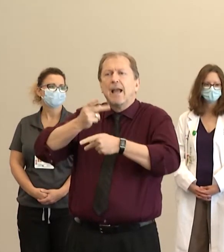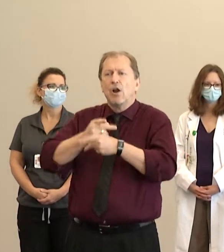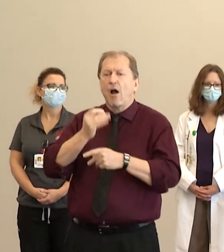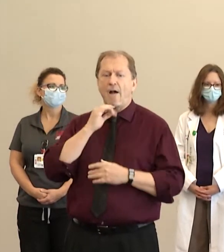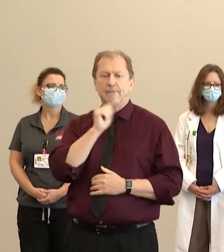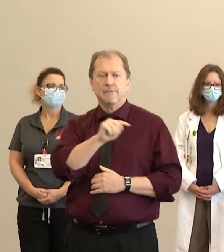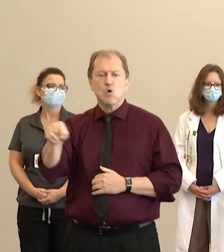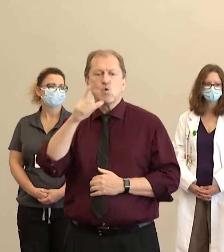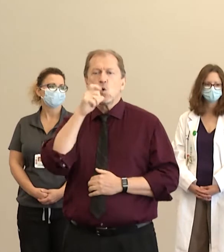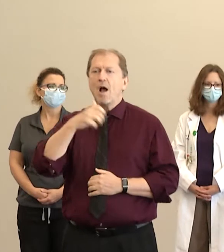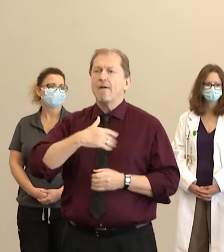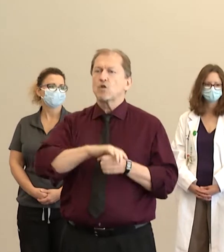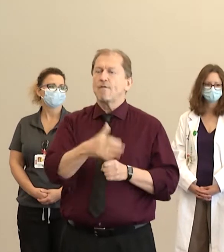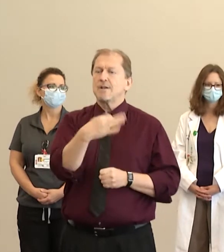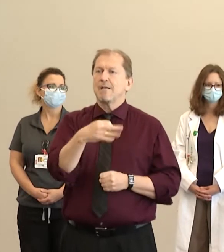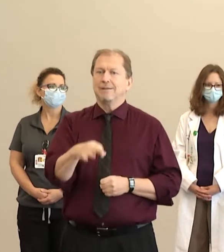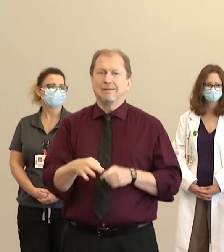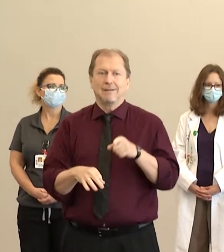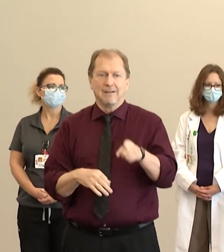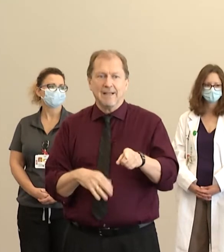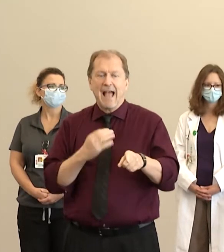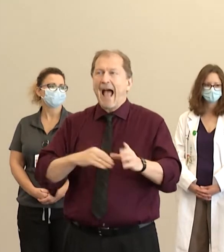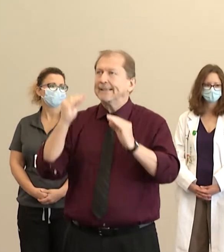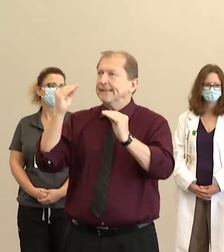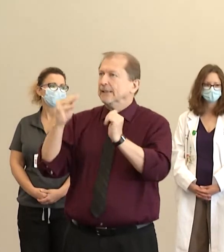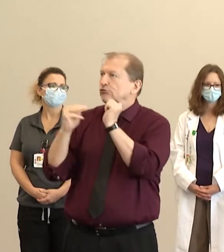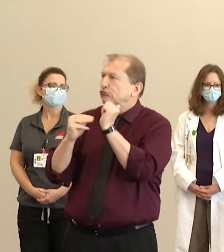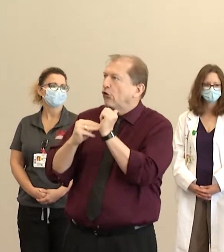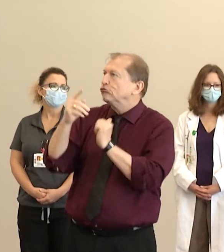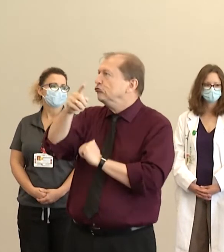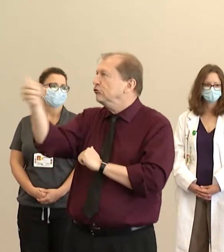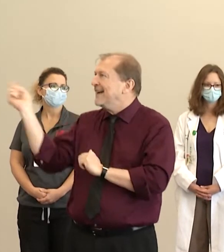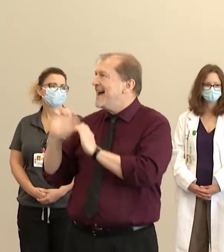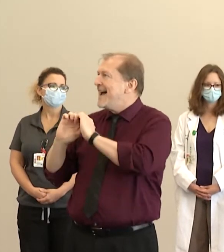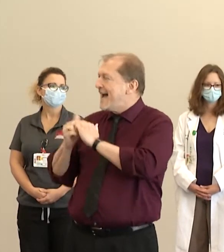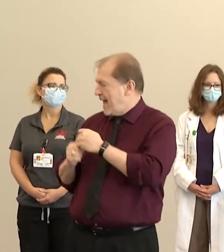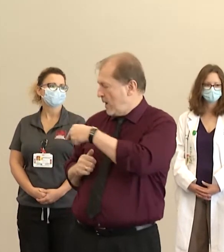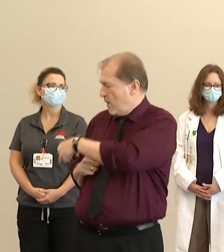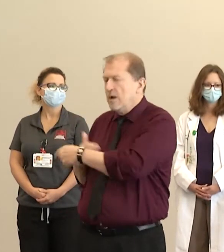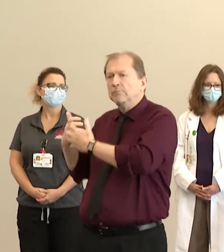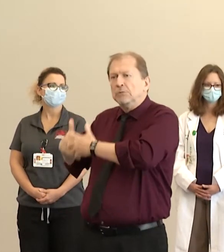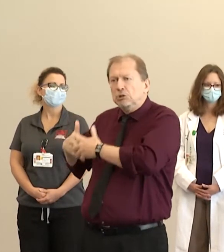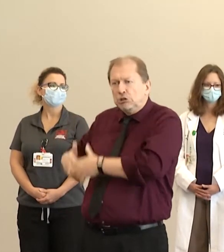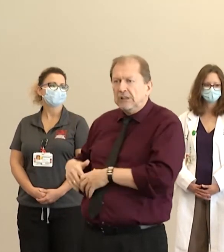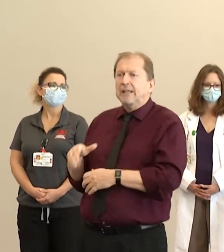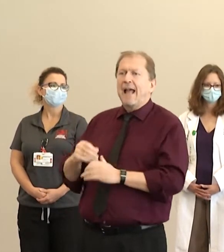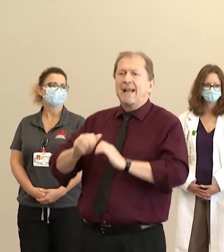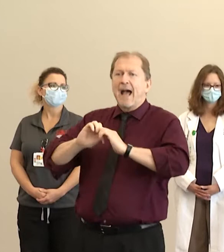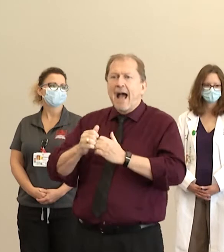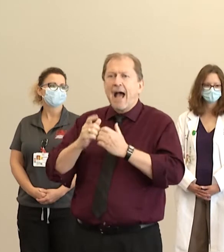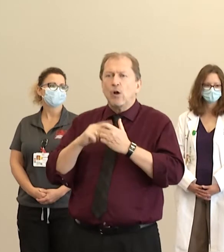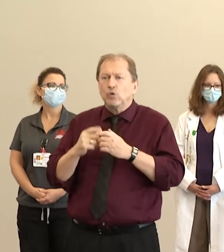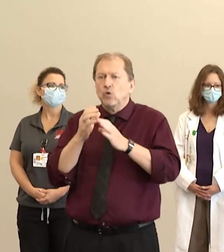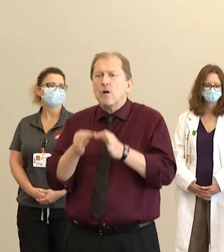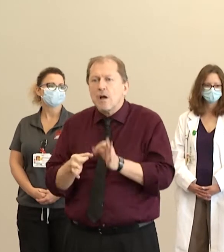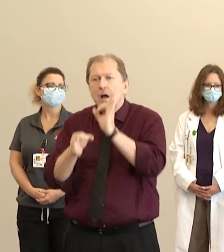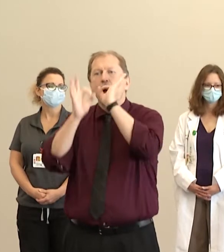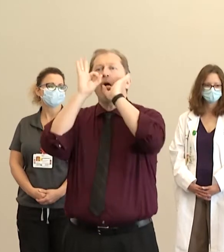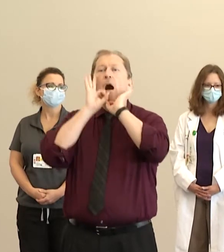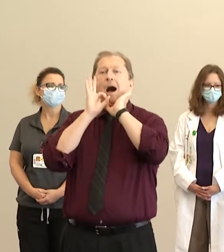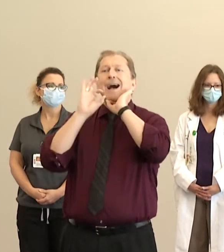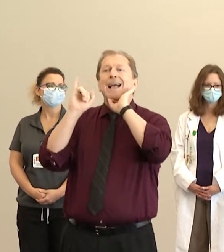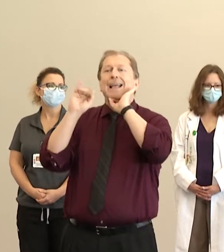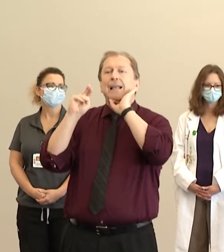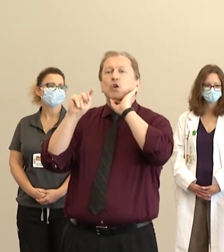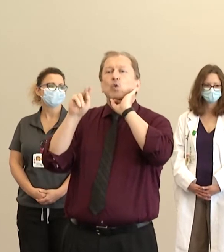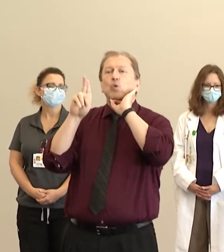COVID-19 patients and train critical care staff on the latest techniques and standards for intubating,